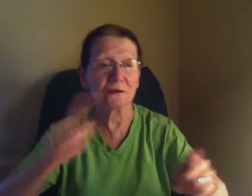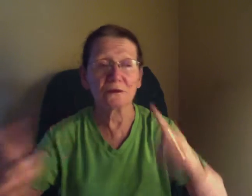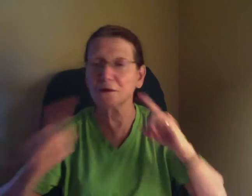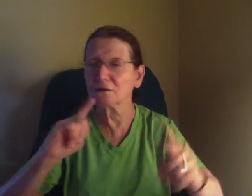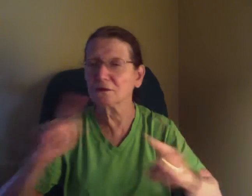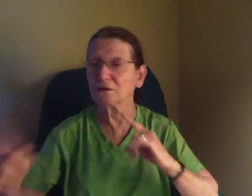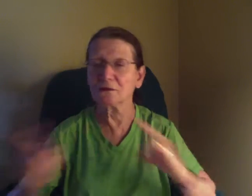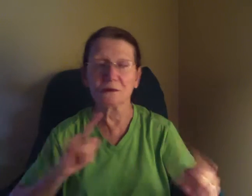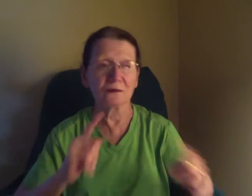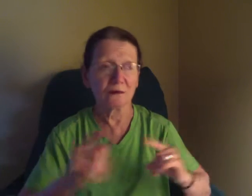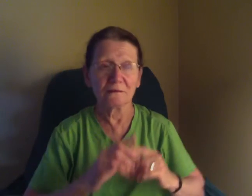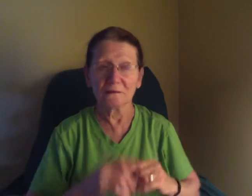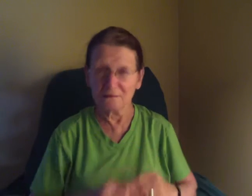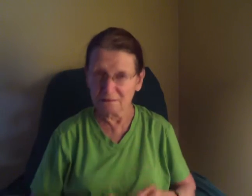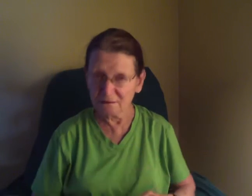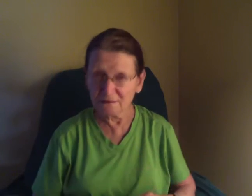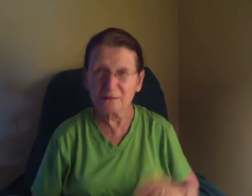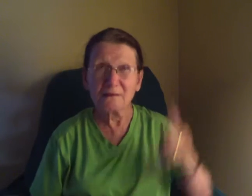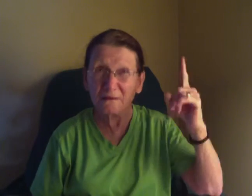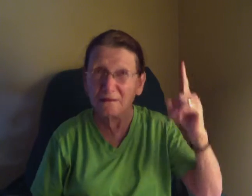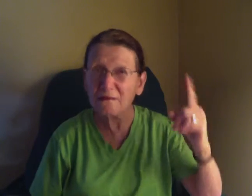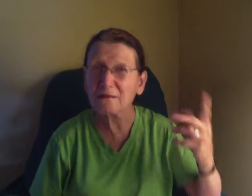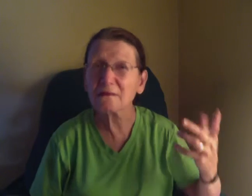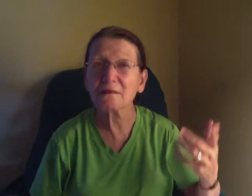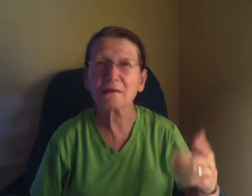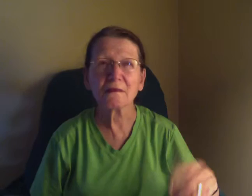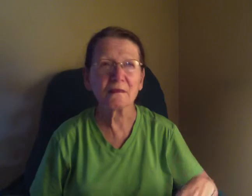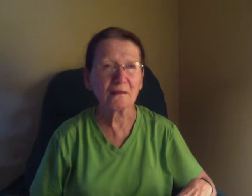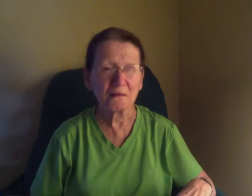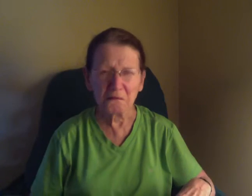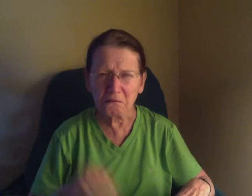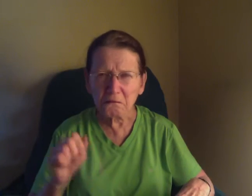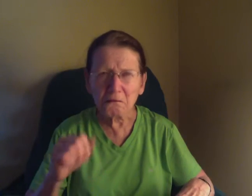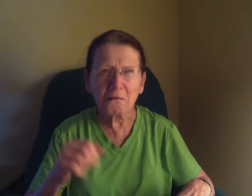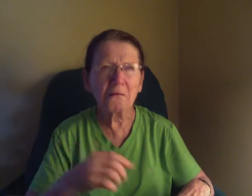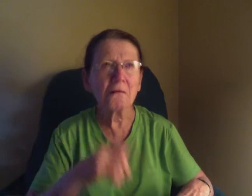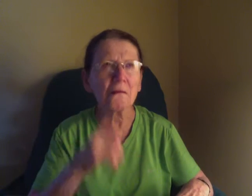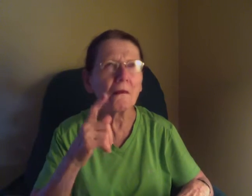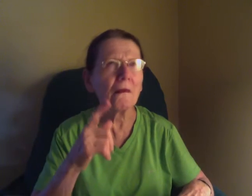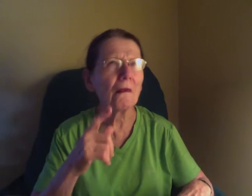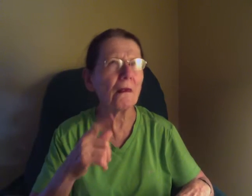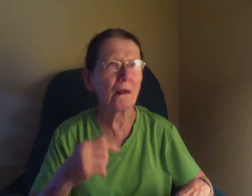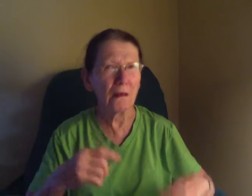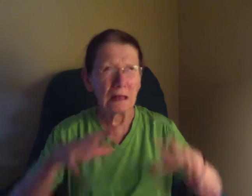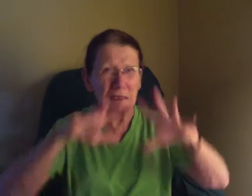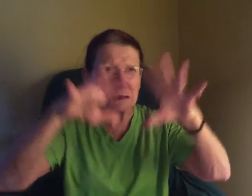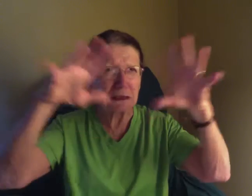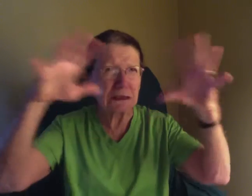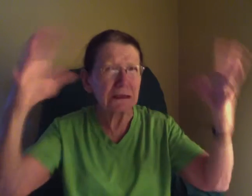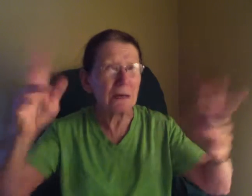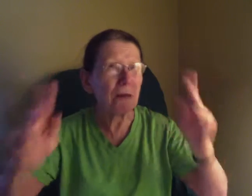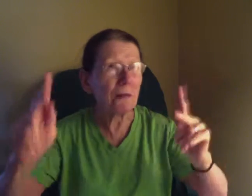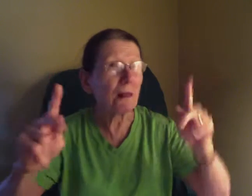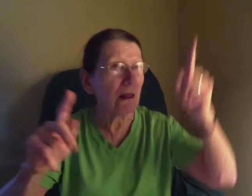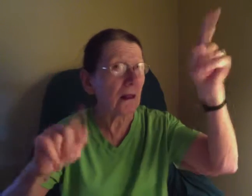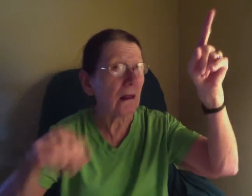not saking.